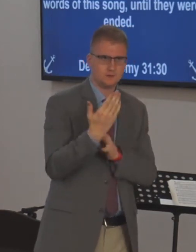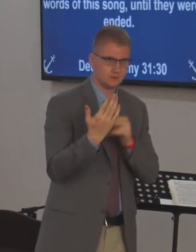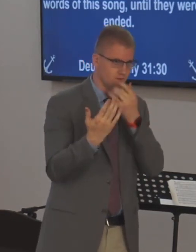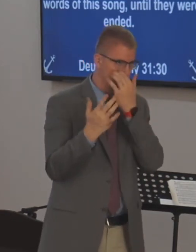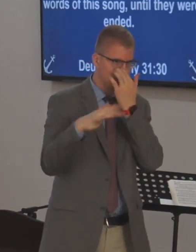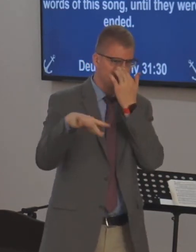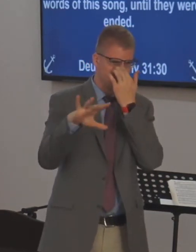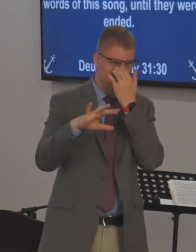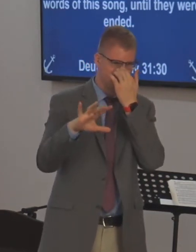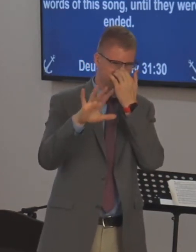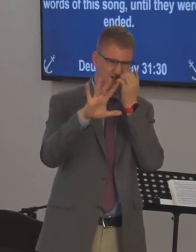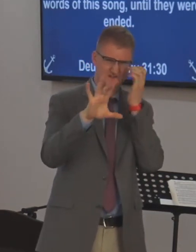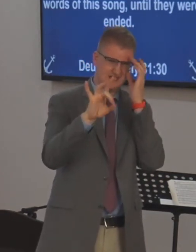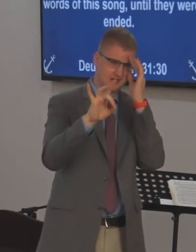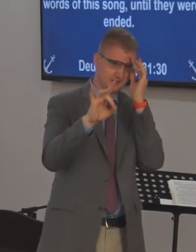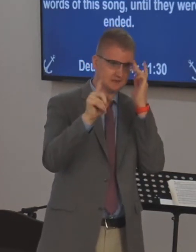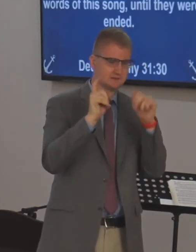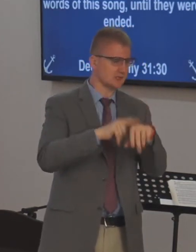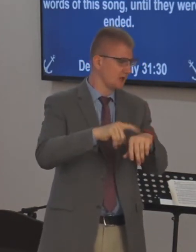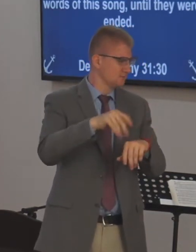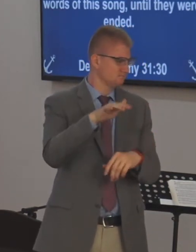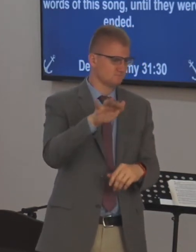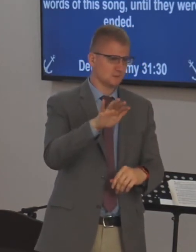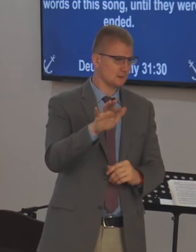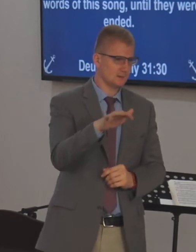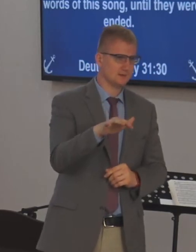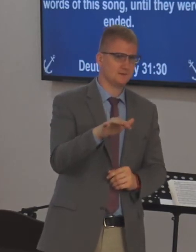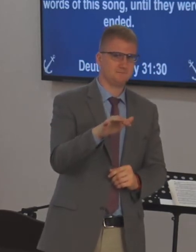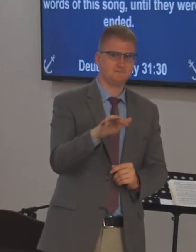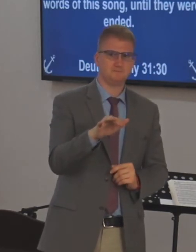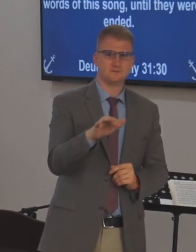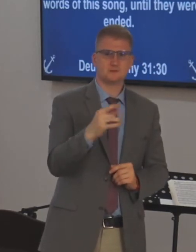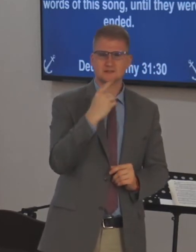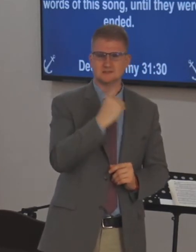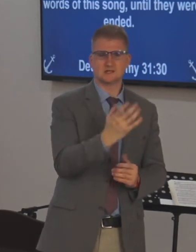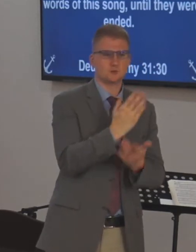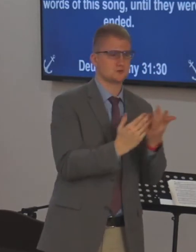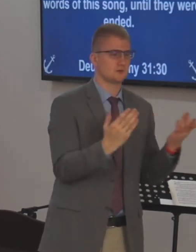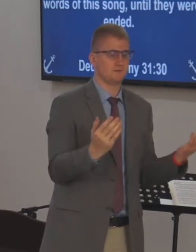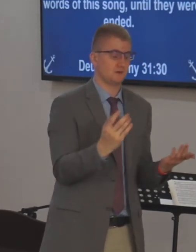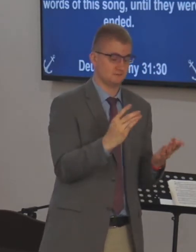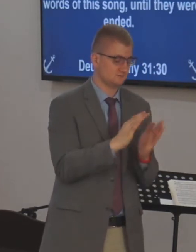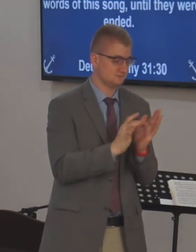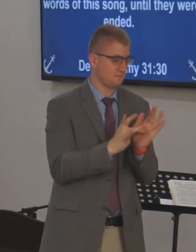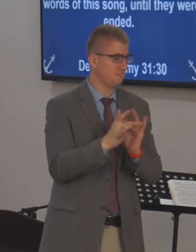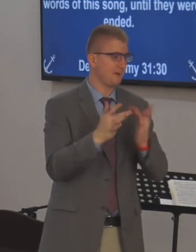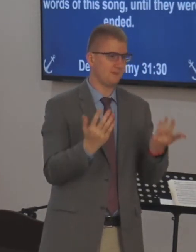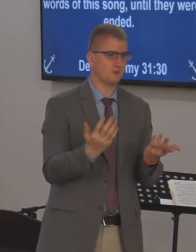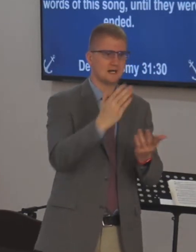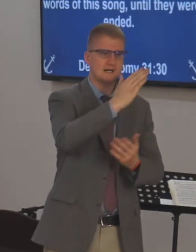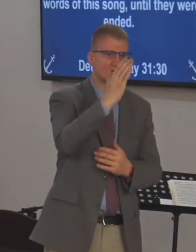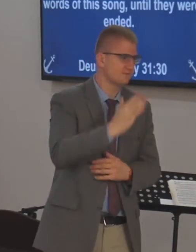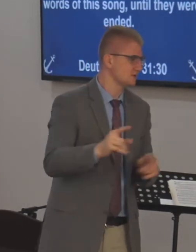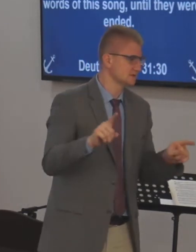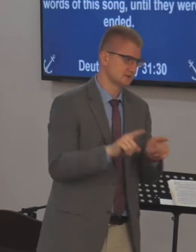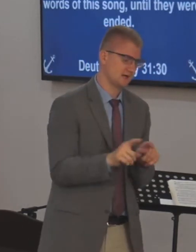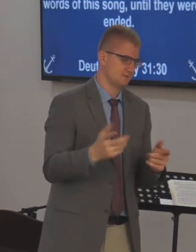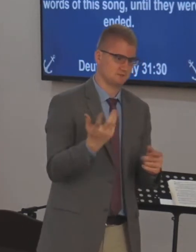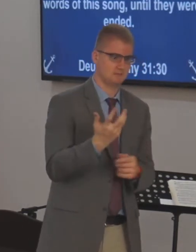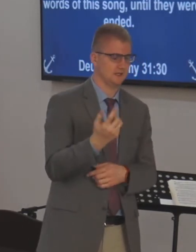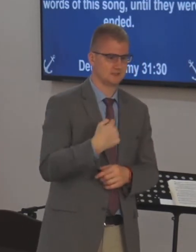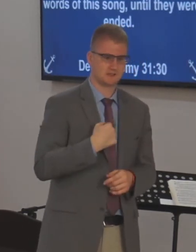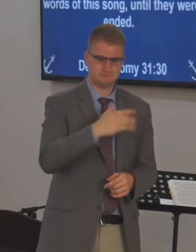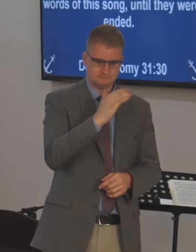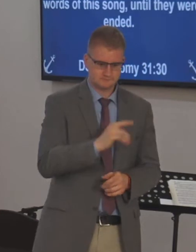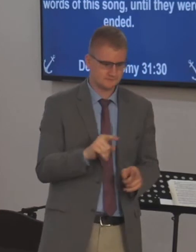I'm on my 58th time. And I'm going to tell you something. This book is never the same, and I'm never the same after I read